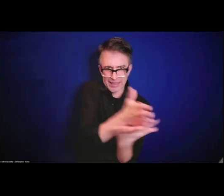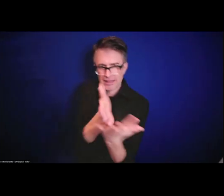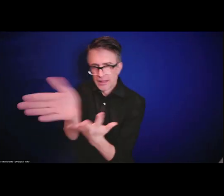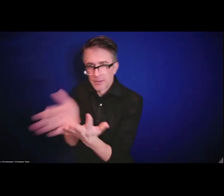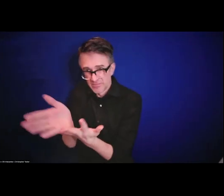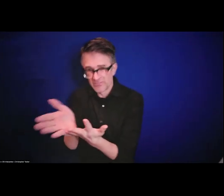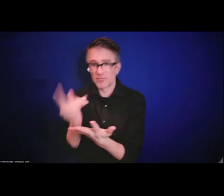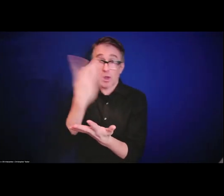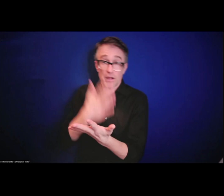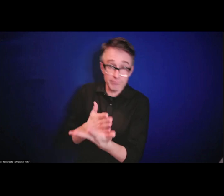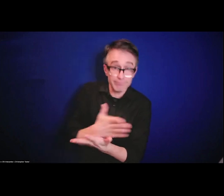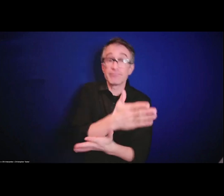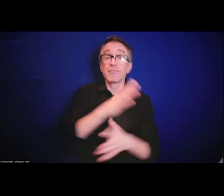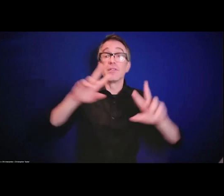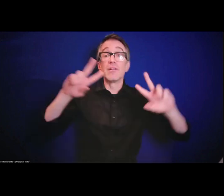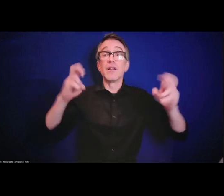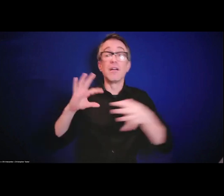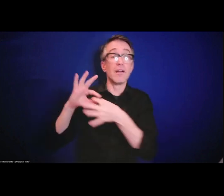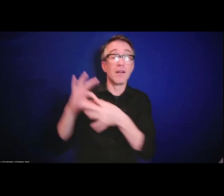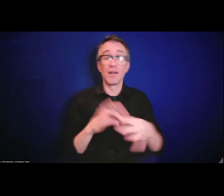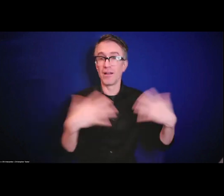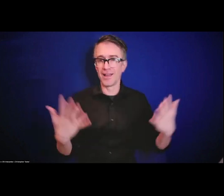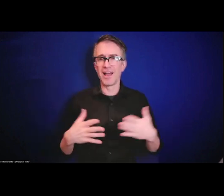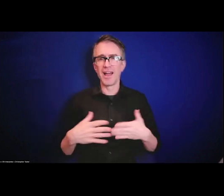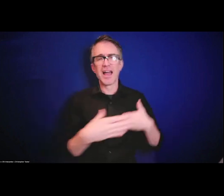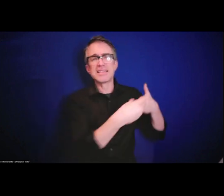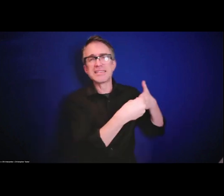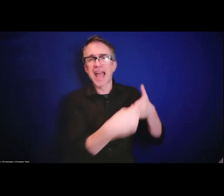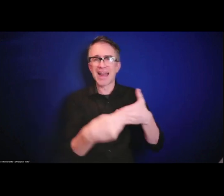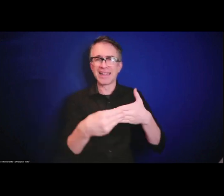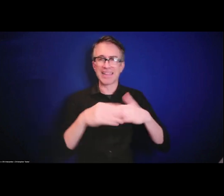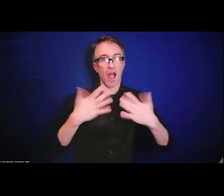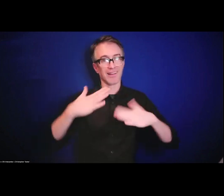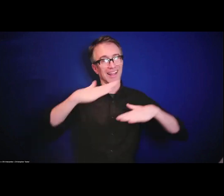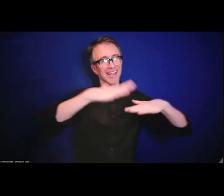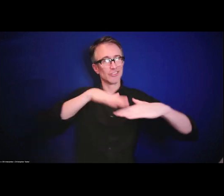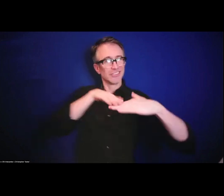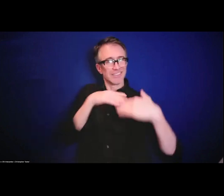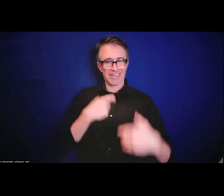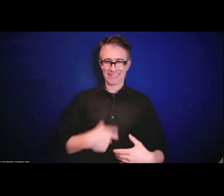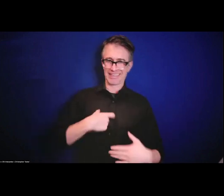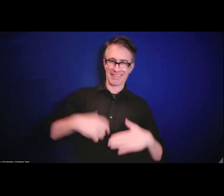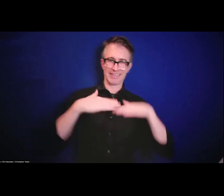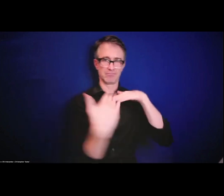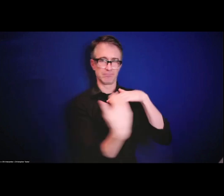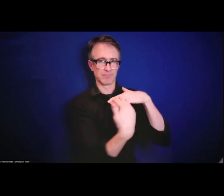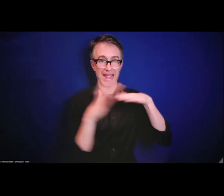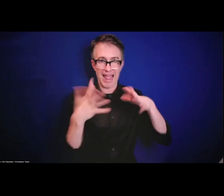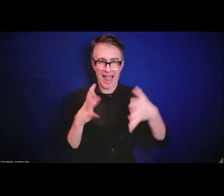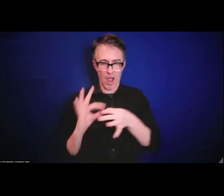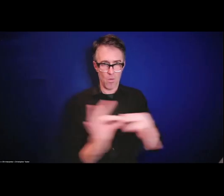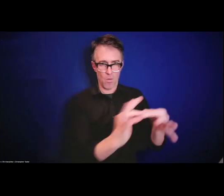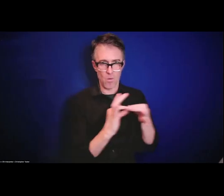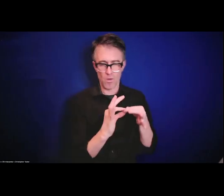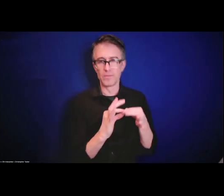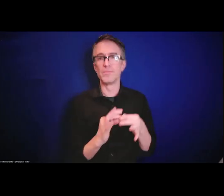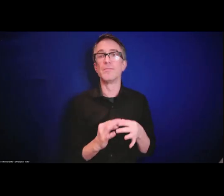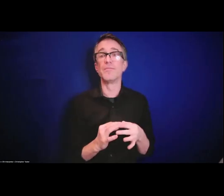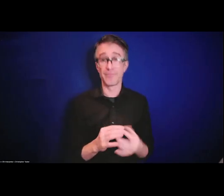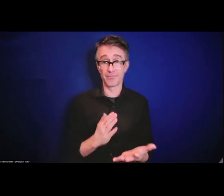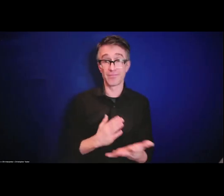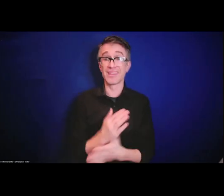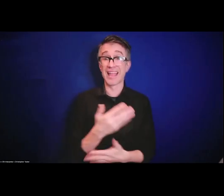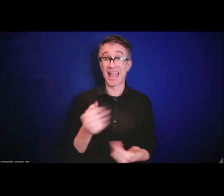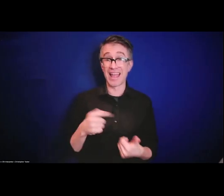you will hear from my colleague Elizabeth Lockwood what the guidance is about. So why did we choose to cover